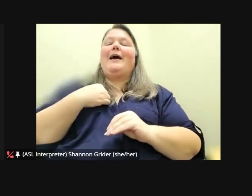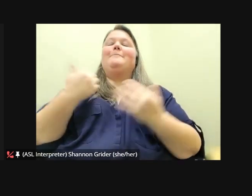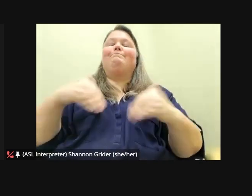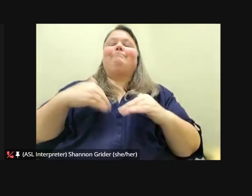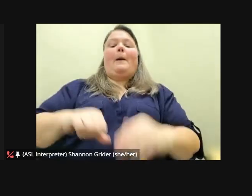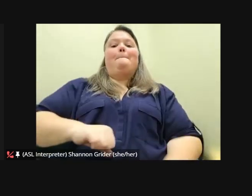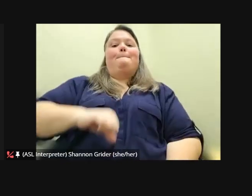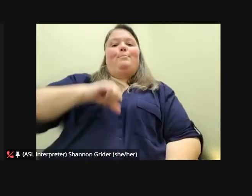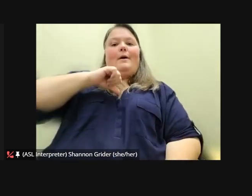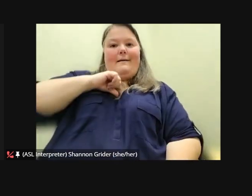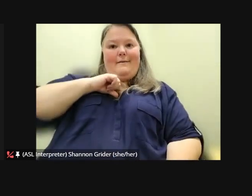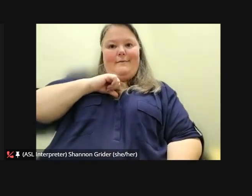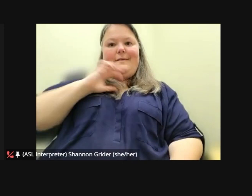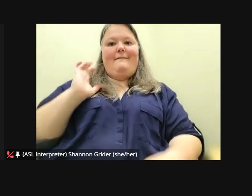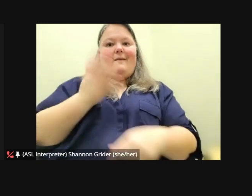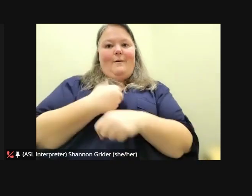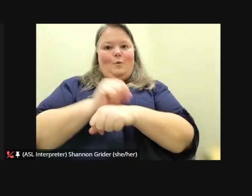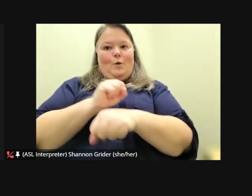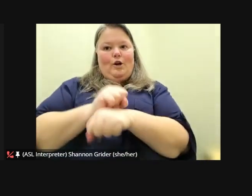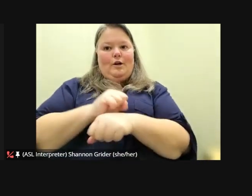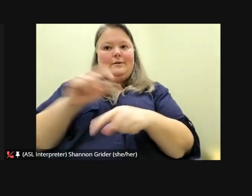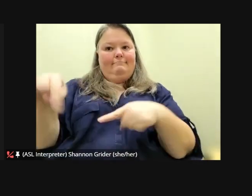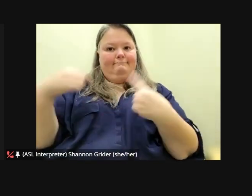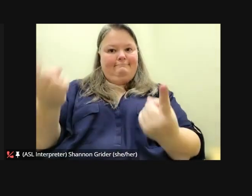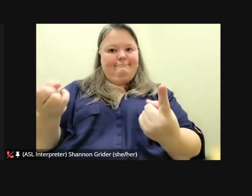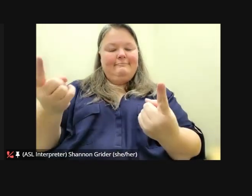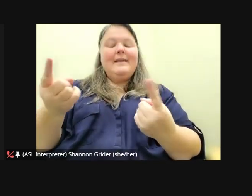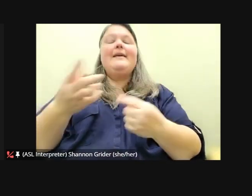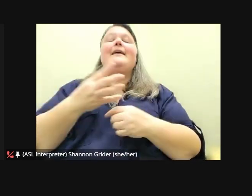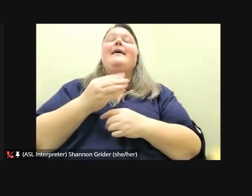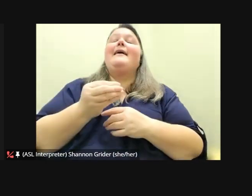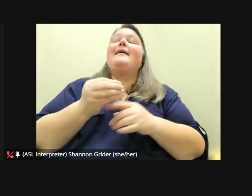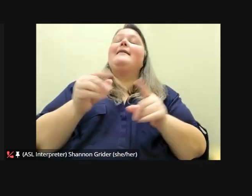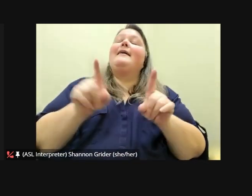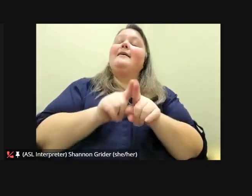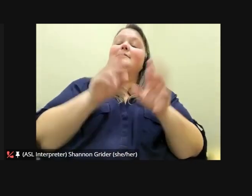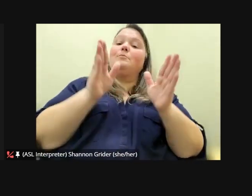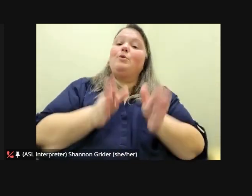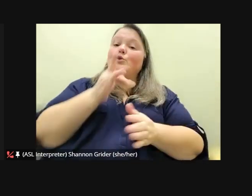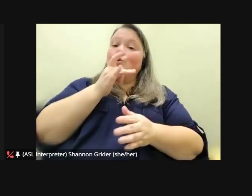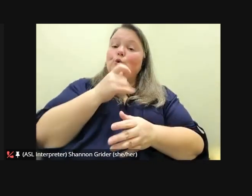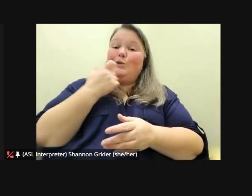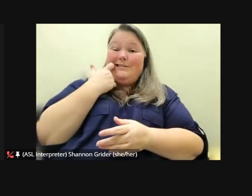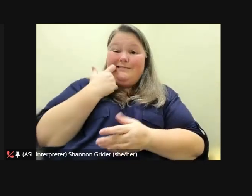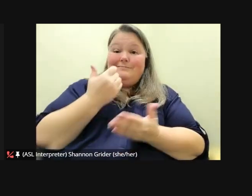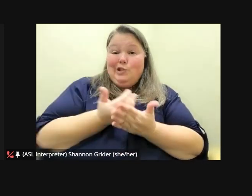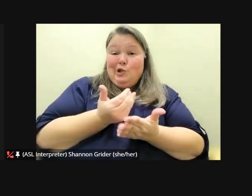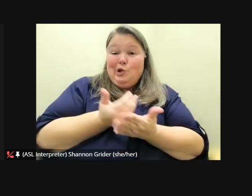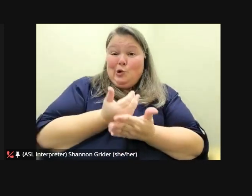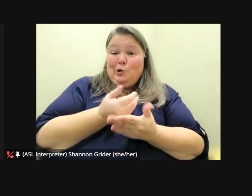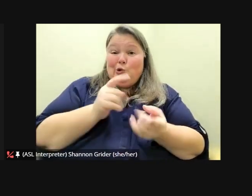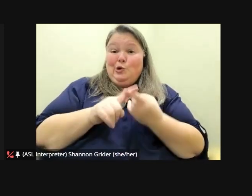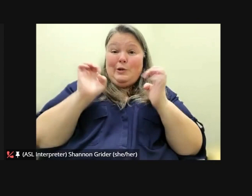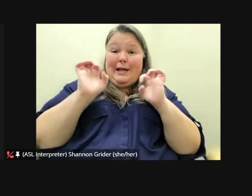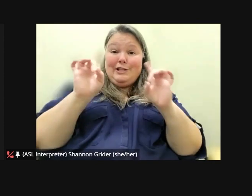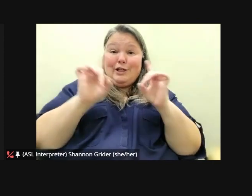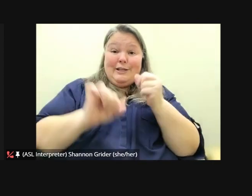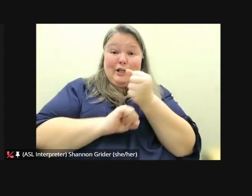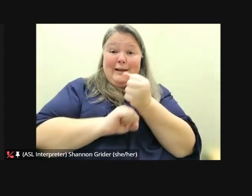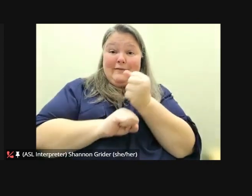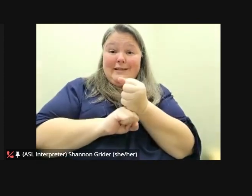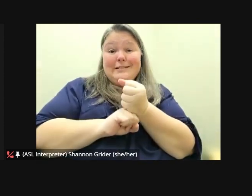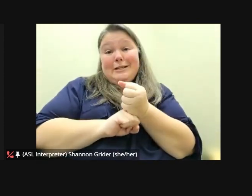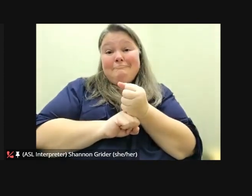that we've done in Kentucky. And as someone who is relatively new to education advocacy, I'm thankful